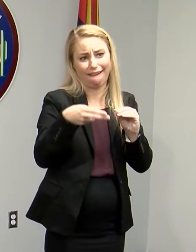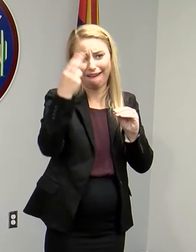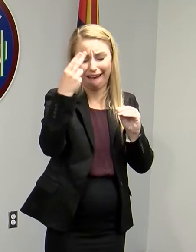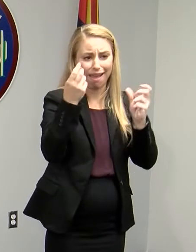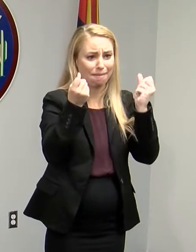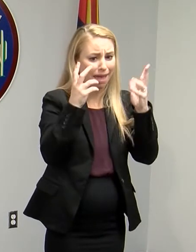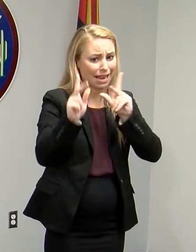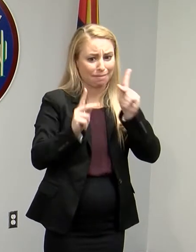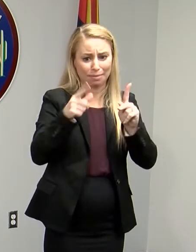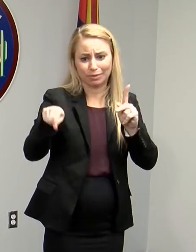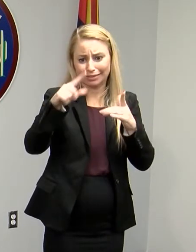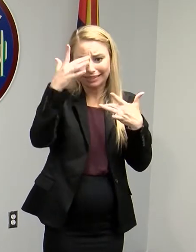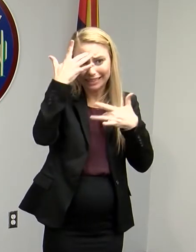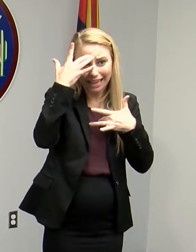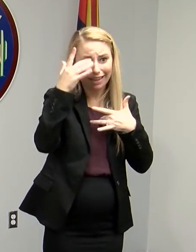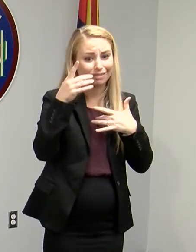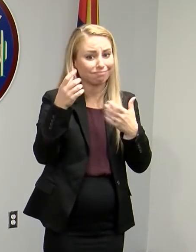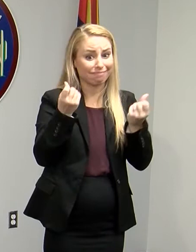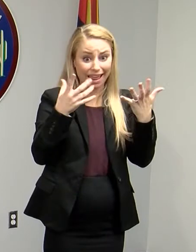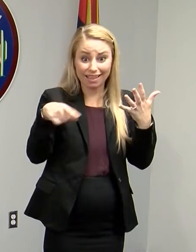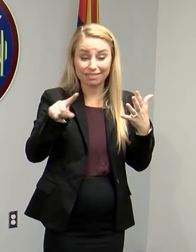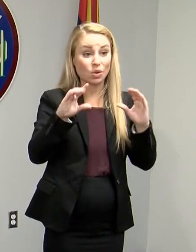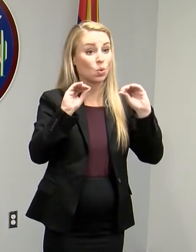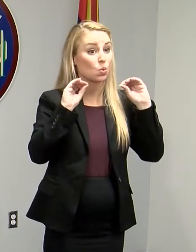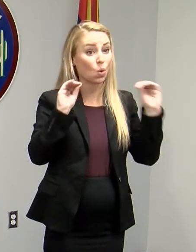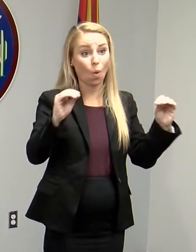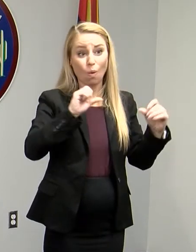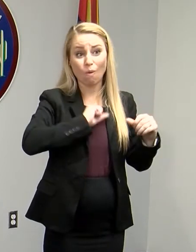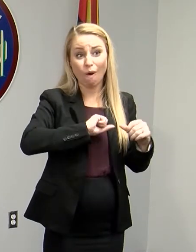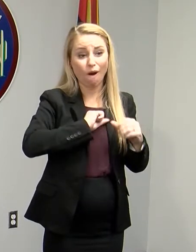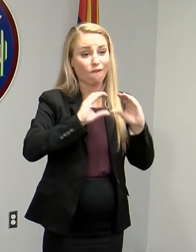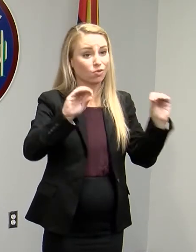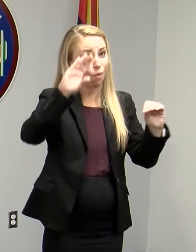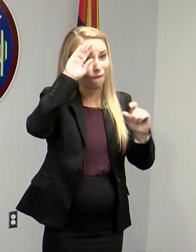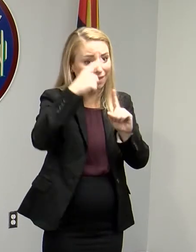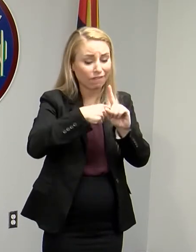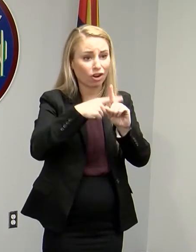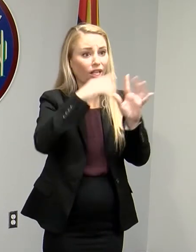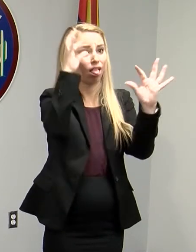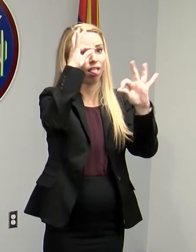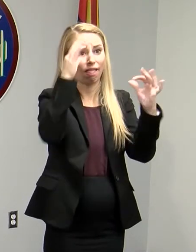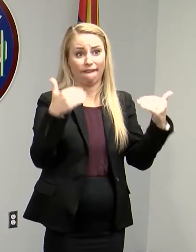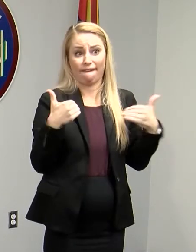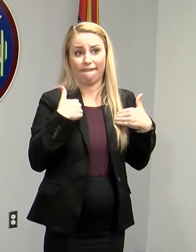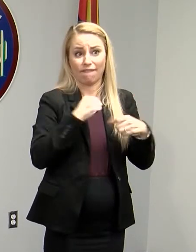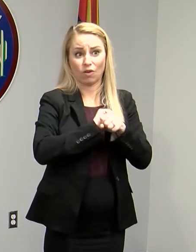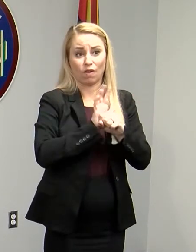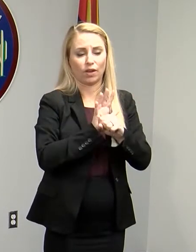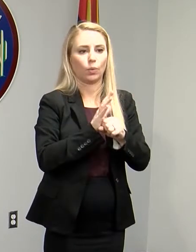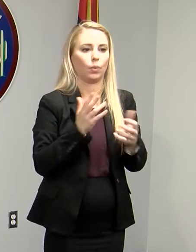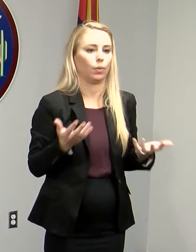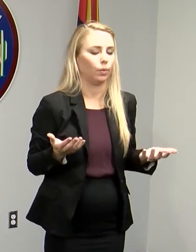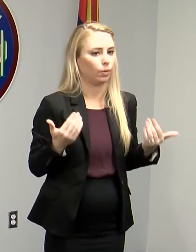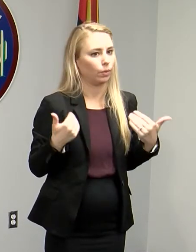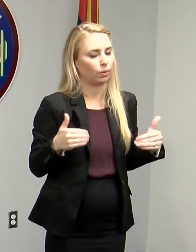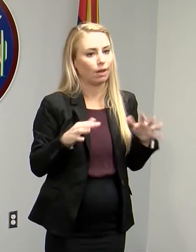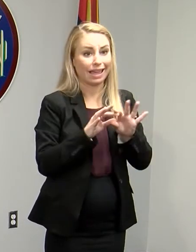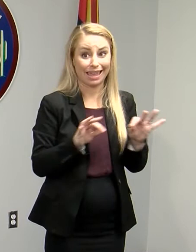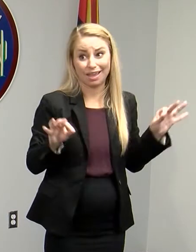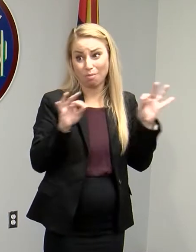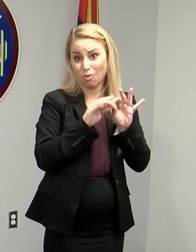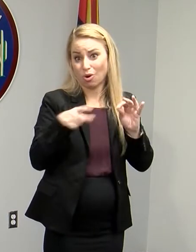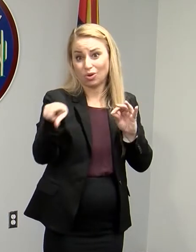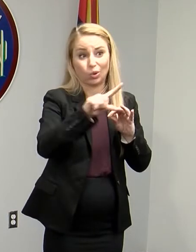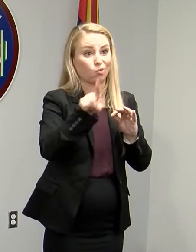not experiencing symptoms or not knowing they have COVID, it is important that we all assume that we could be